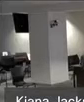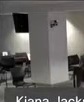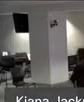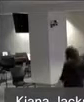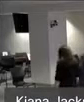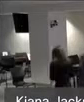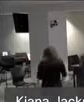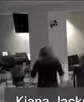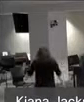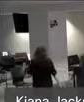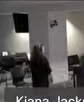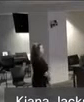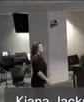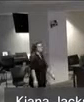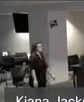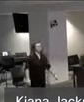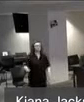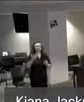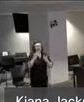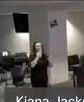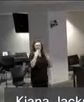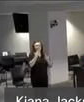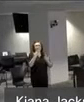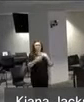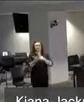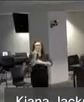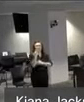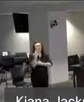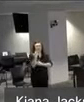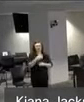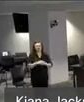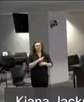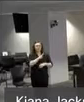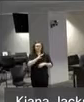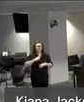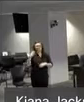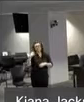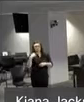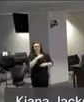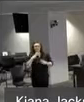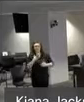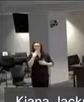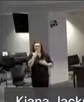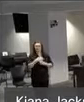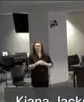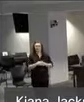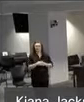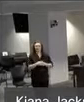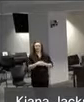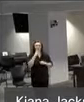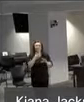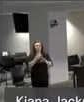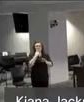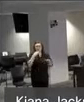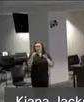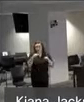Thank you very much. Good morning, Mr. Chairman, Commissioner, and members of the board. Before we move to the presentation of the plan design and